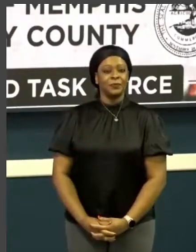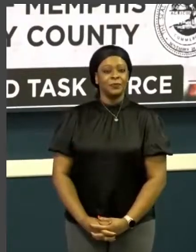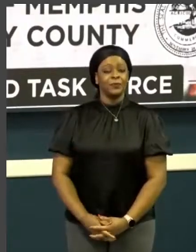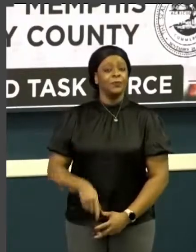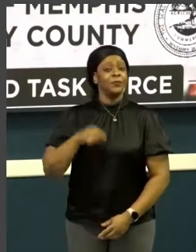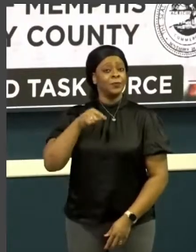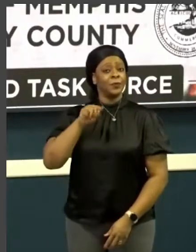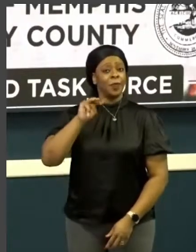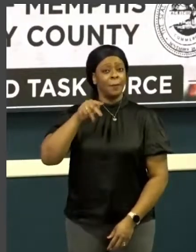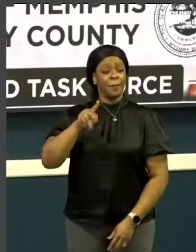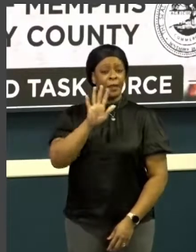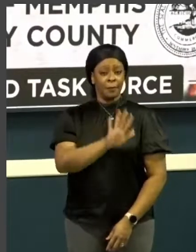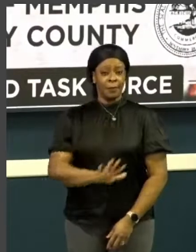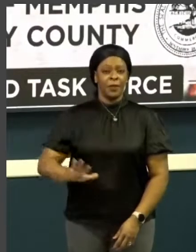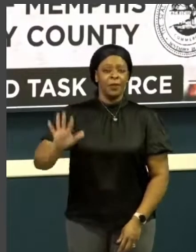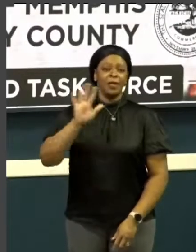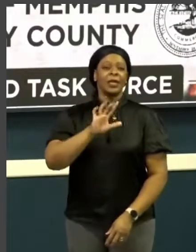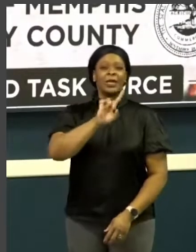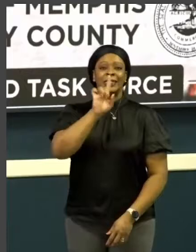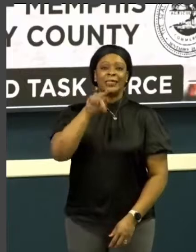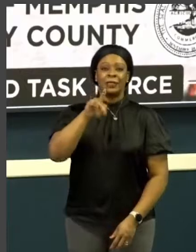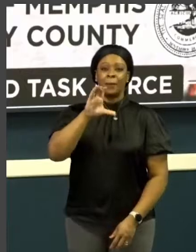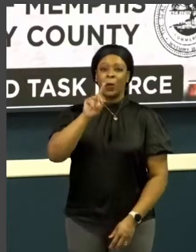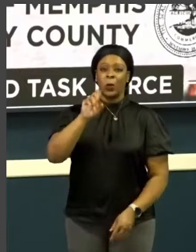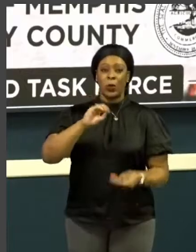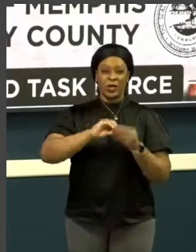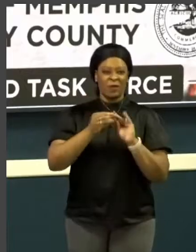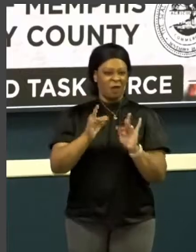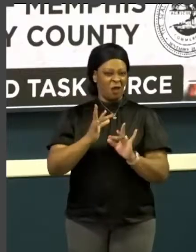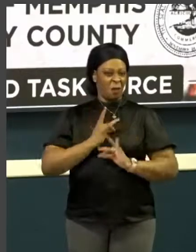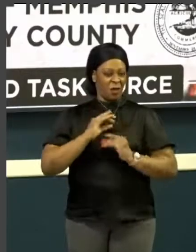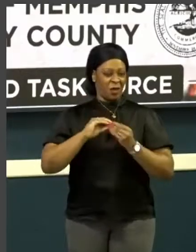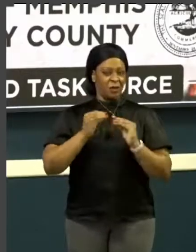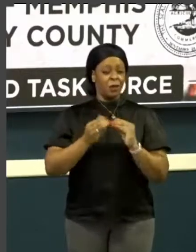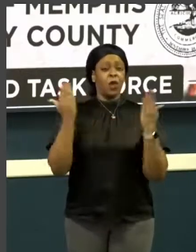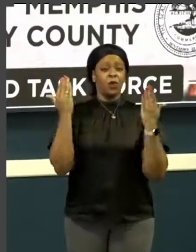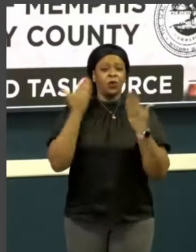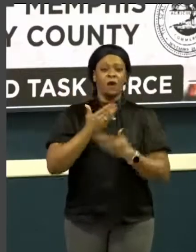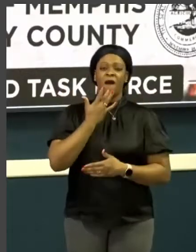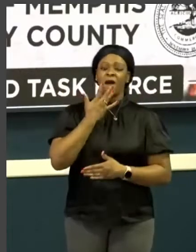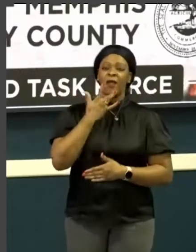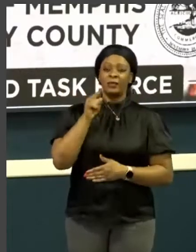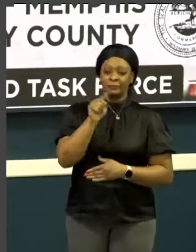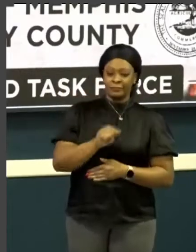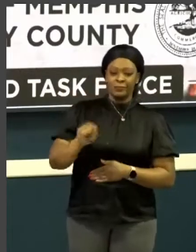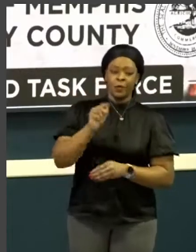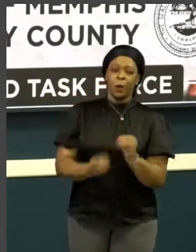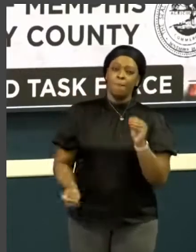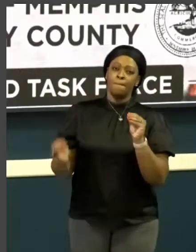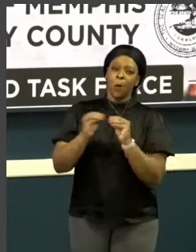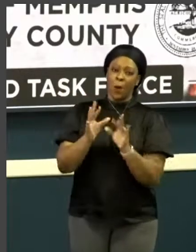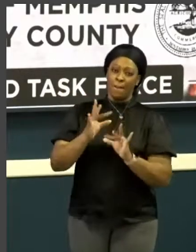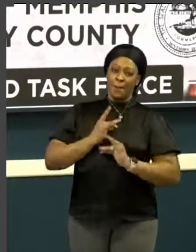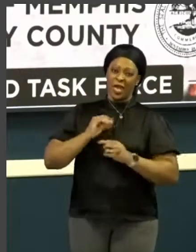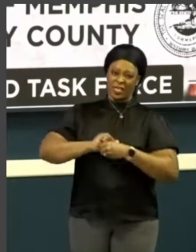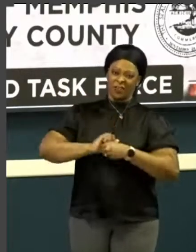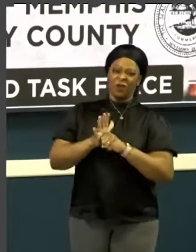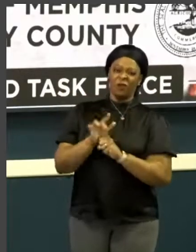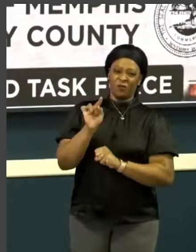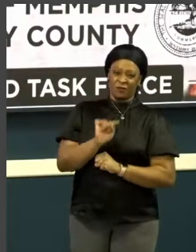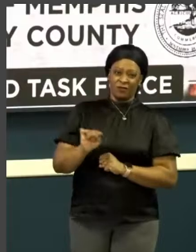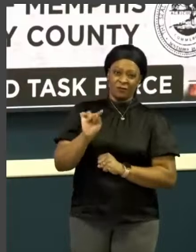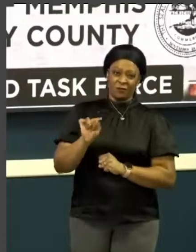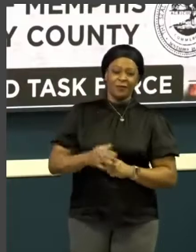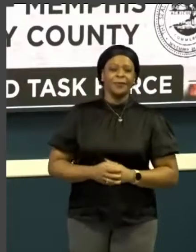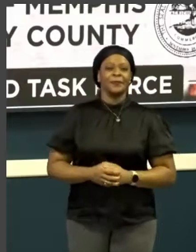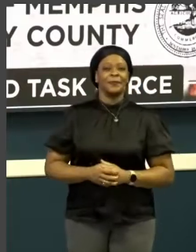This map shows active cases by zip code, with darker areas representing areas where there are more active cases. Next